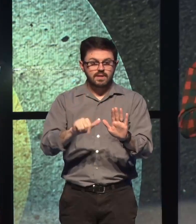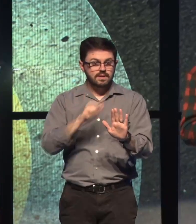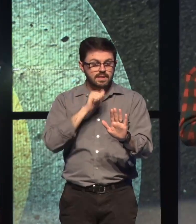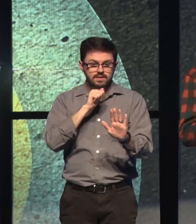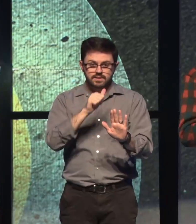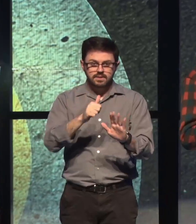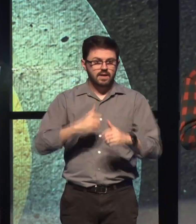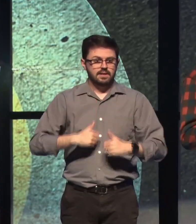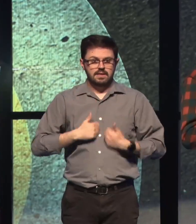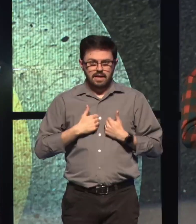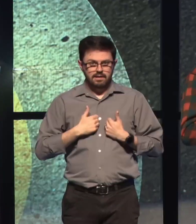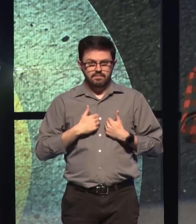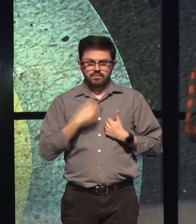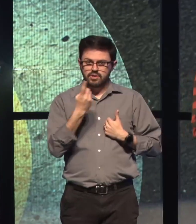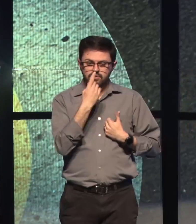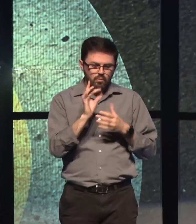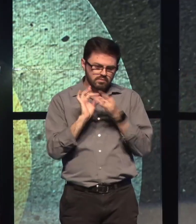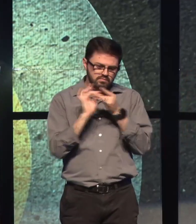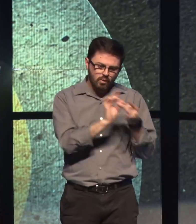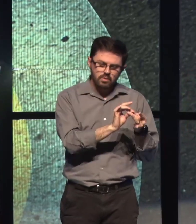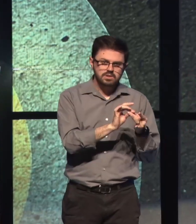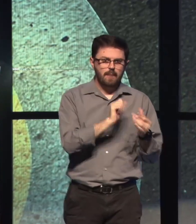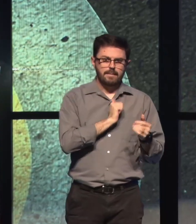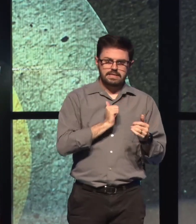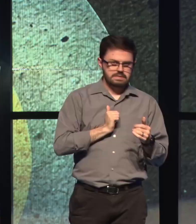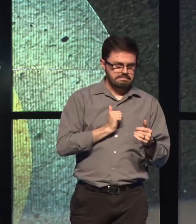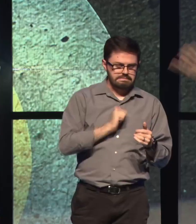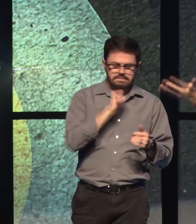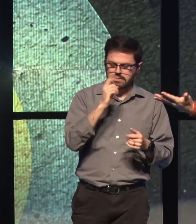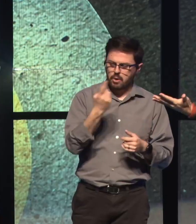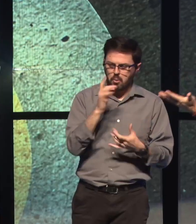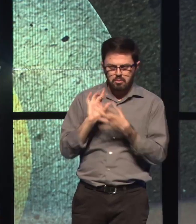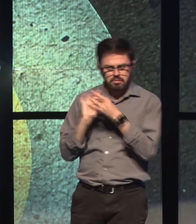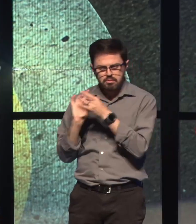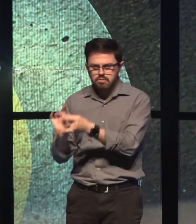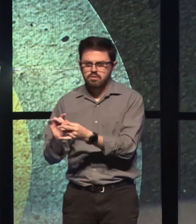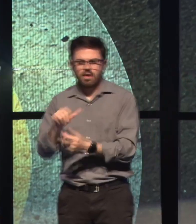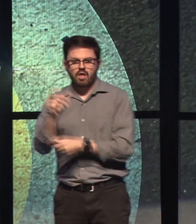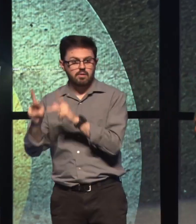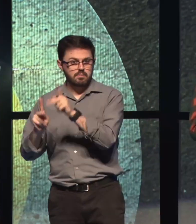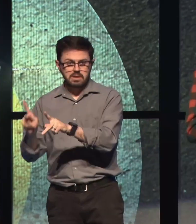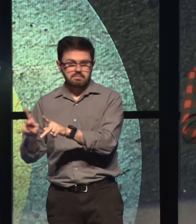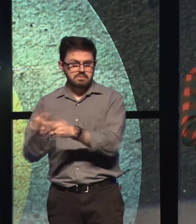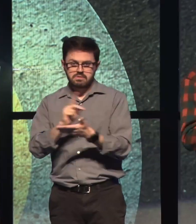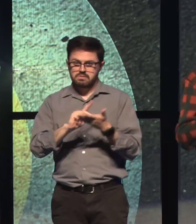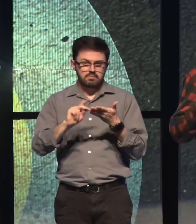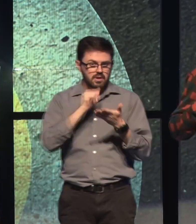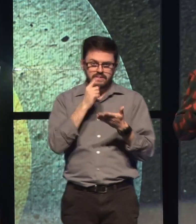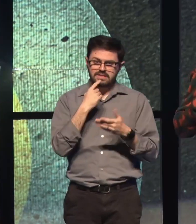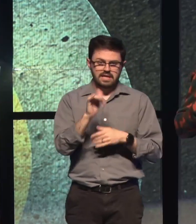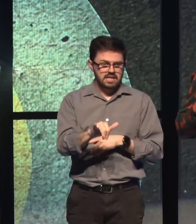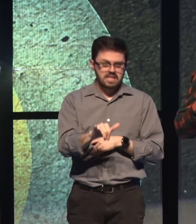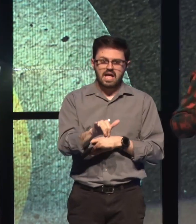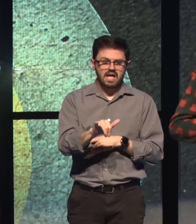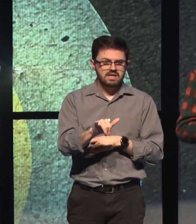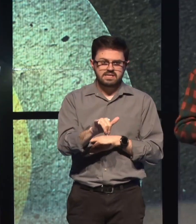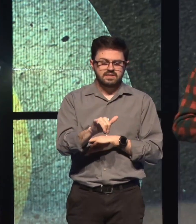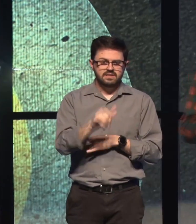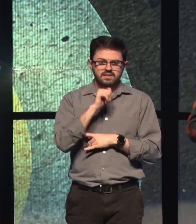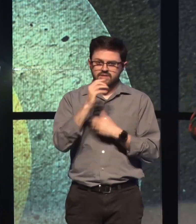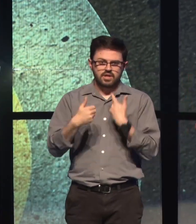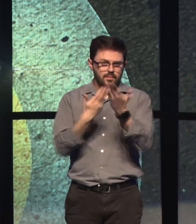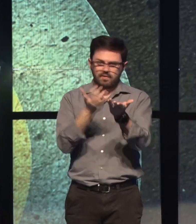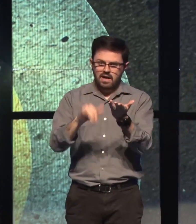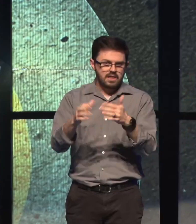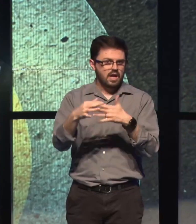for myself. It's not a life that is lived for the sake of others. Paul doesn't say that. Paul doesn't offer us this option. He doesn't say,